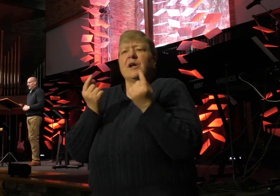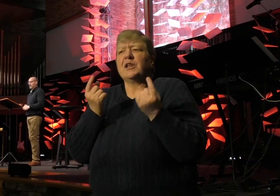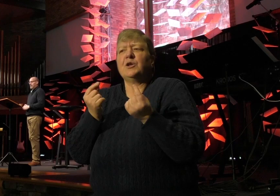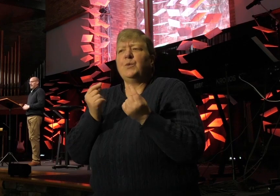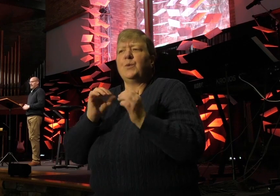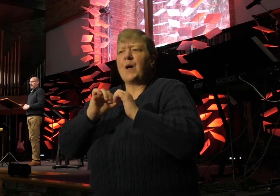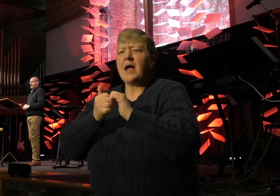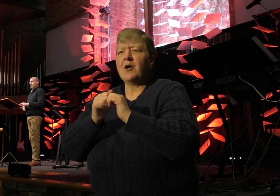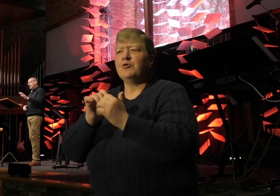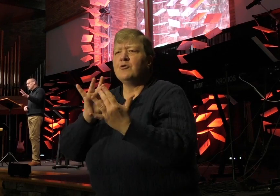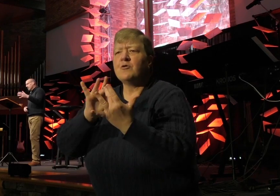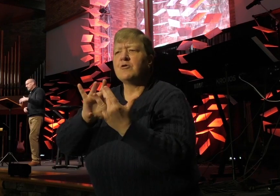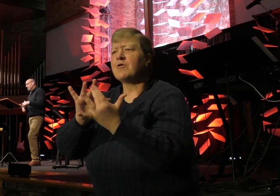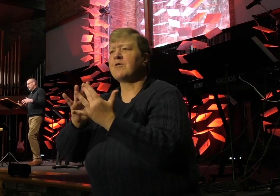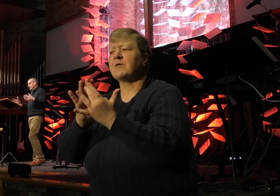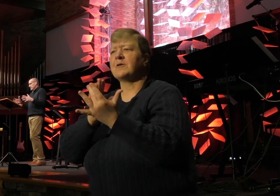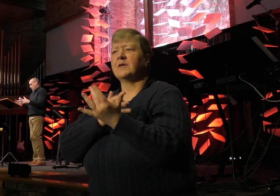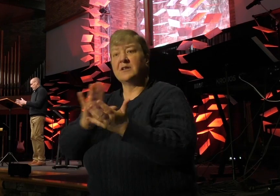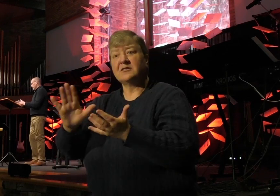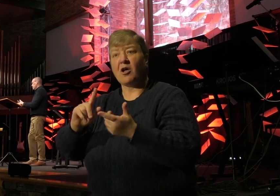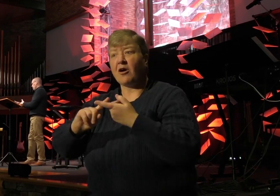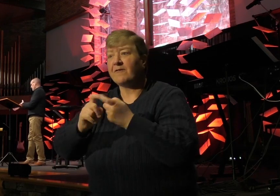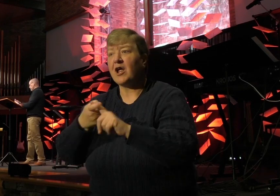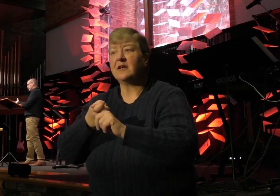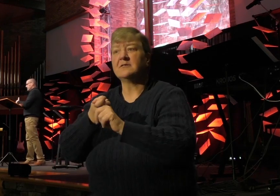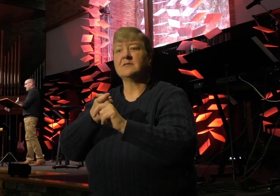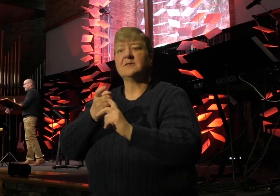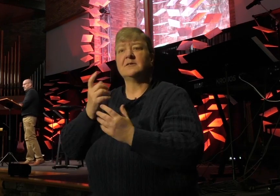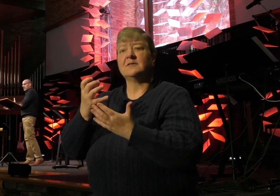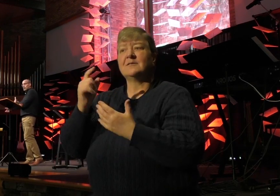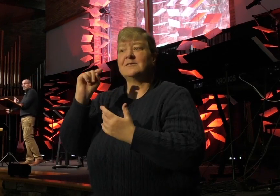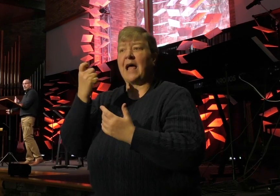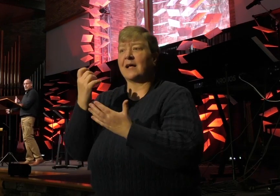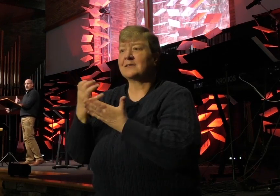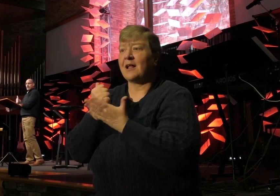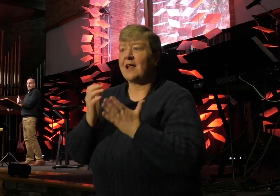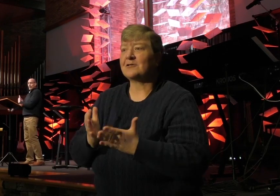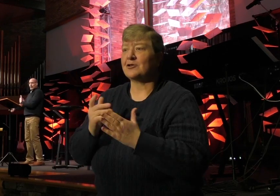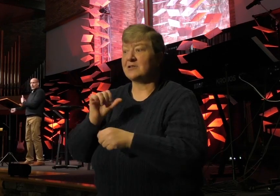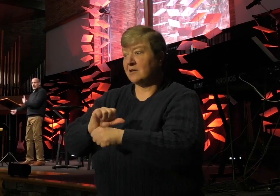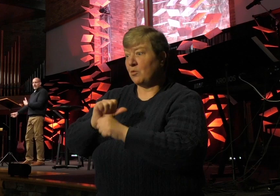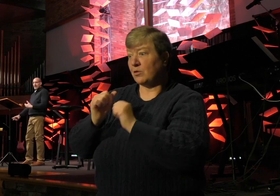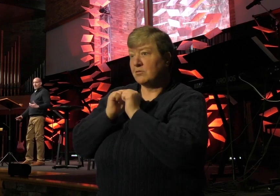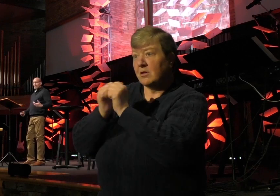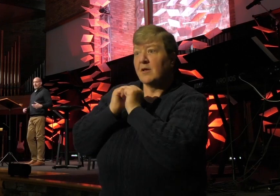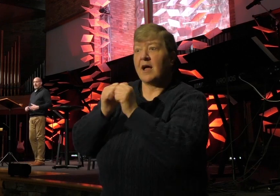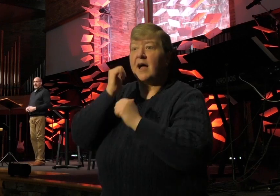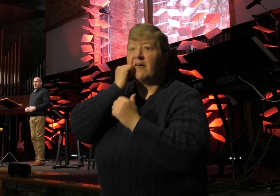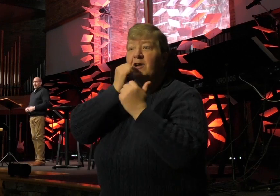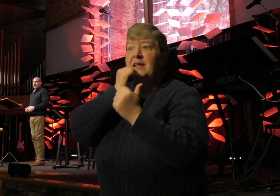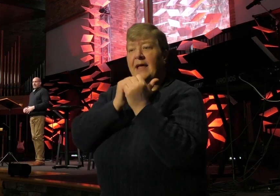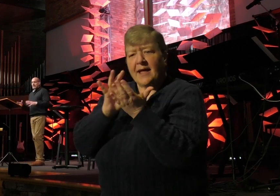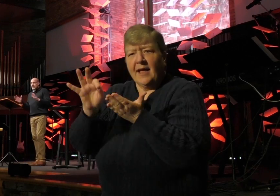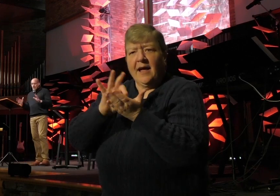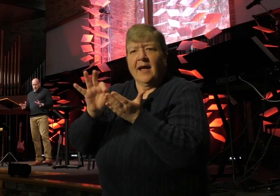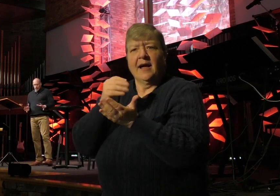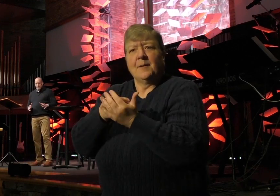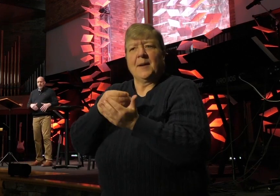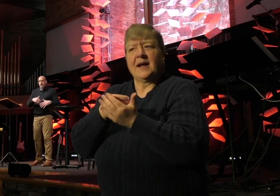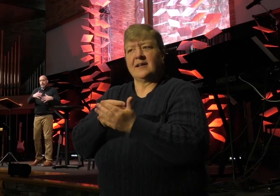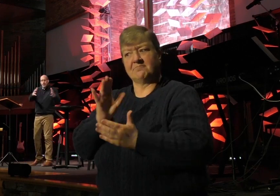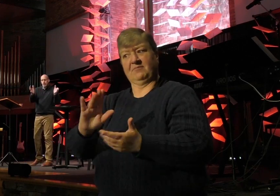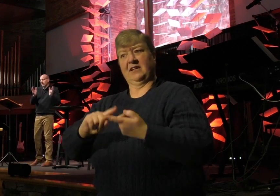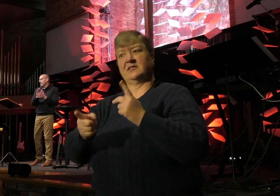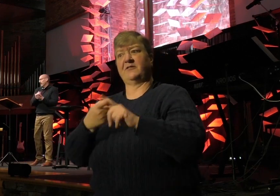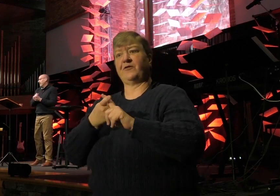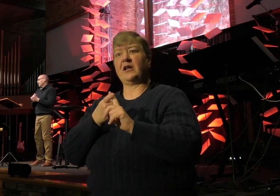them? I mean, these are his buddies. These were friends who worked beside him in the cubicle at work every day counting the money. These are his friends